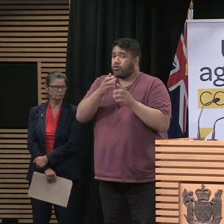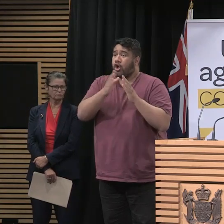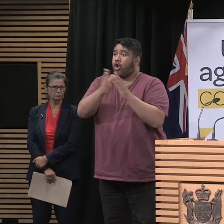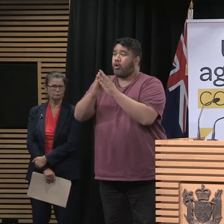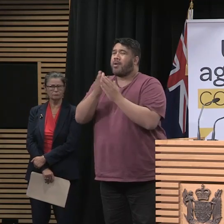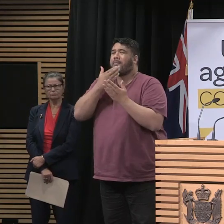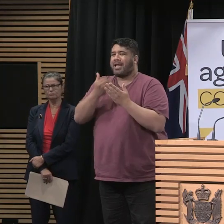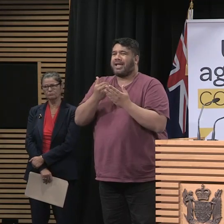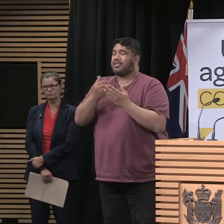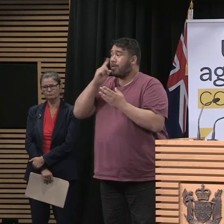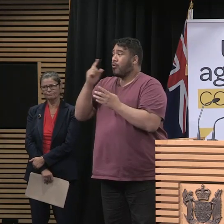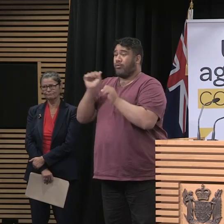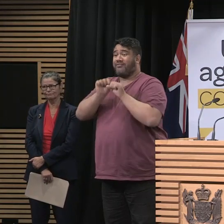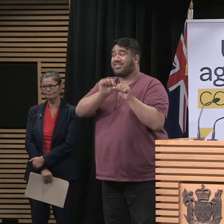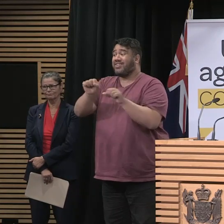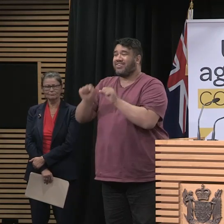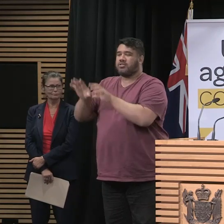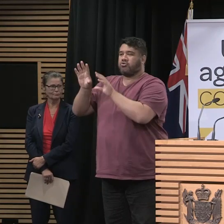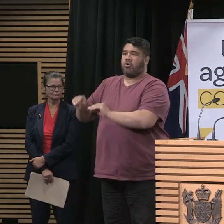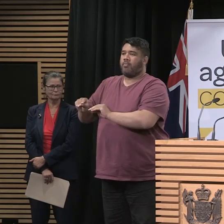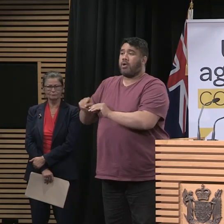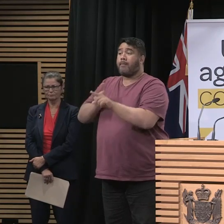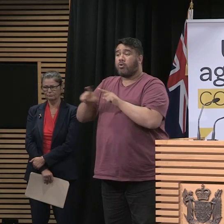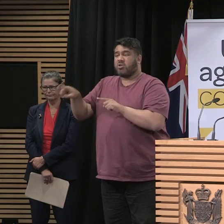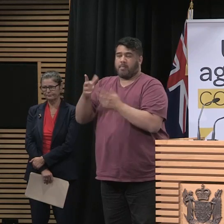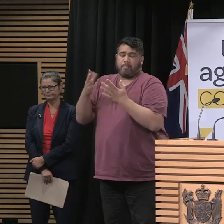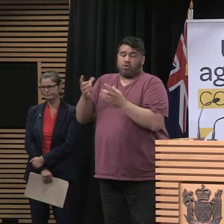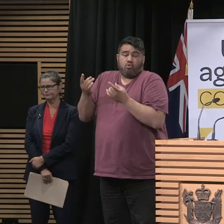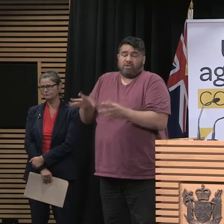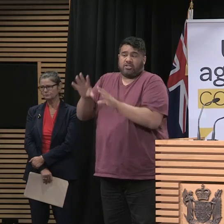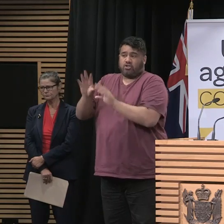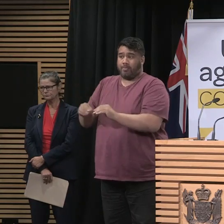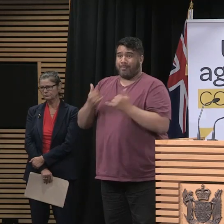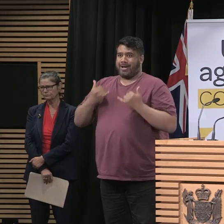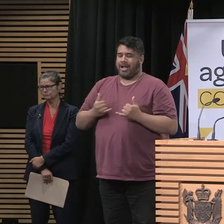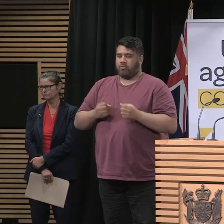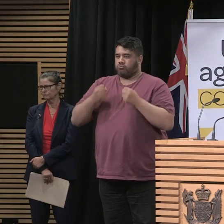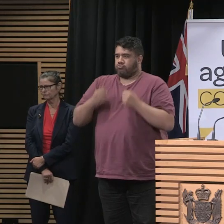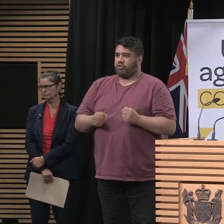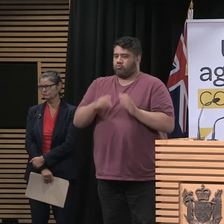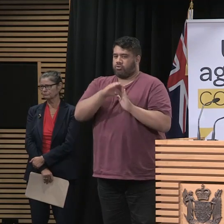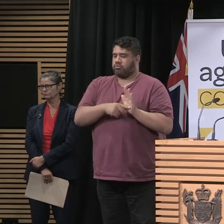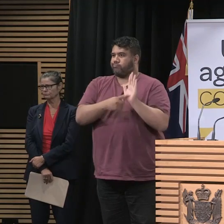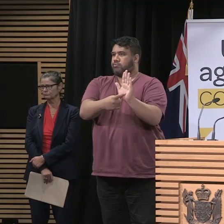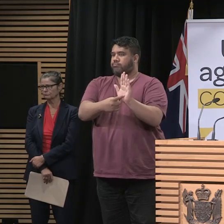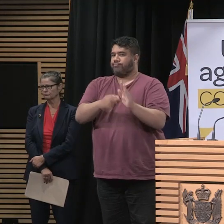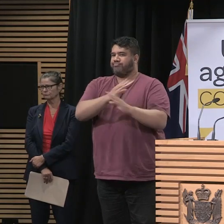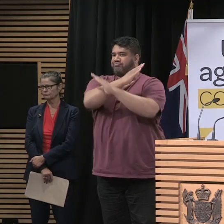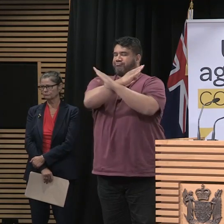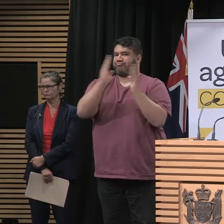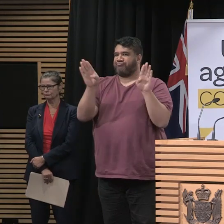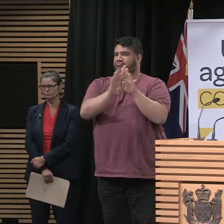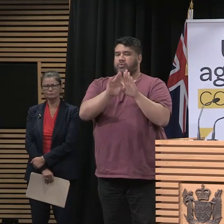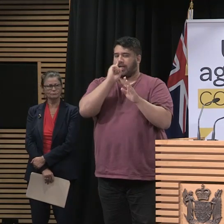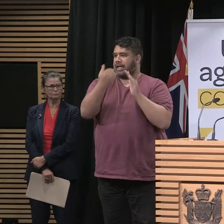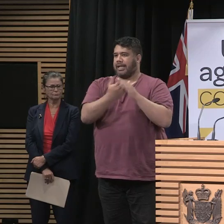coming, and most around the country had already done that and now have put in place much stricter protocols. And of course, some of the measures